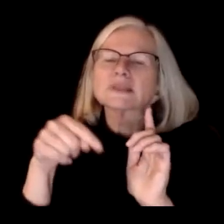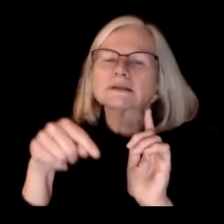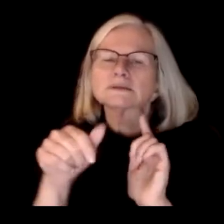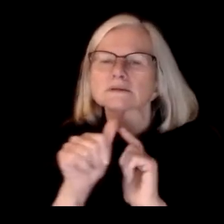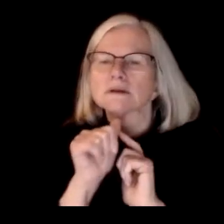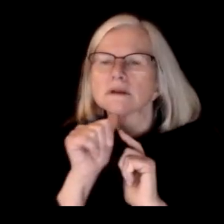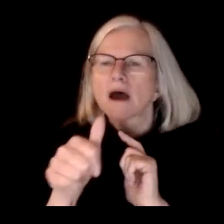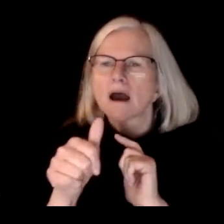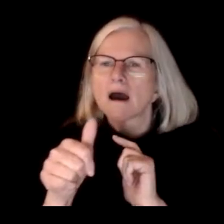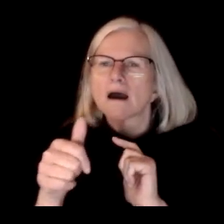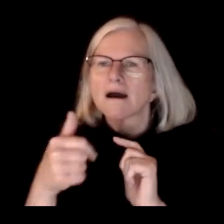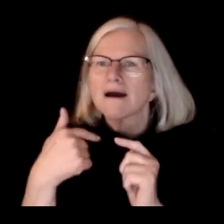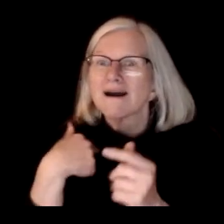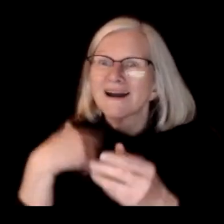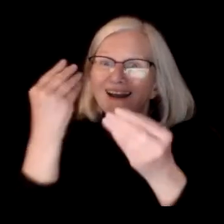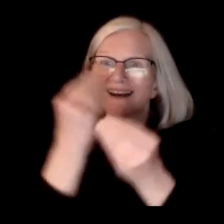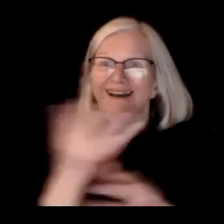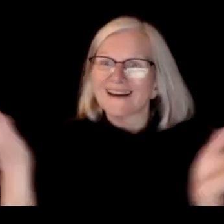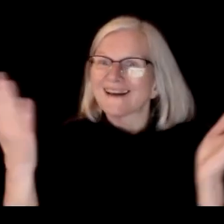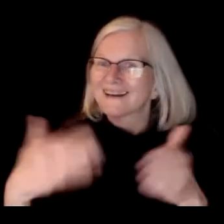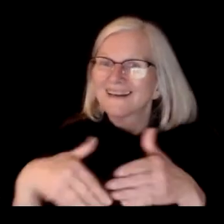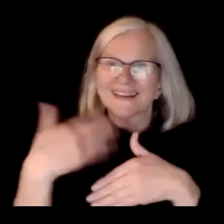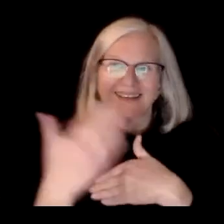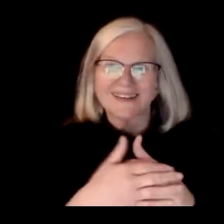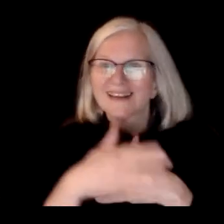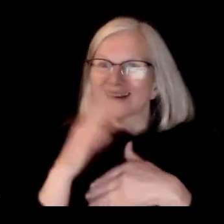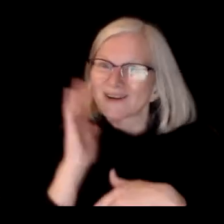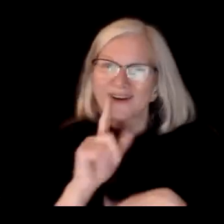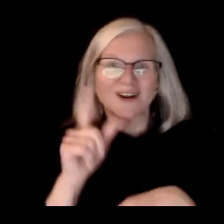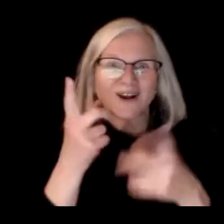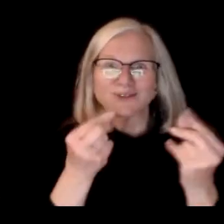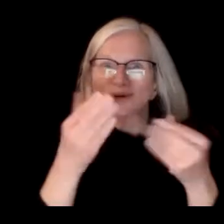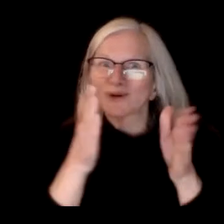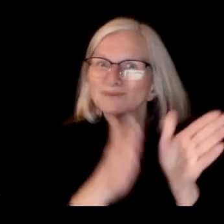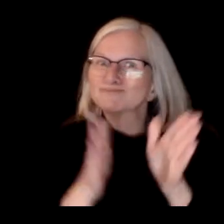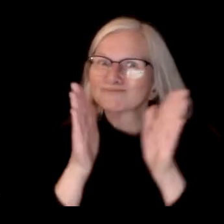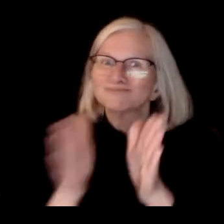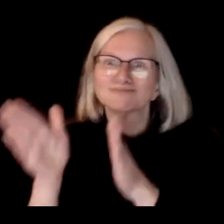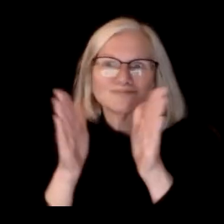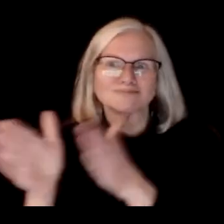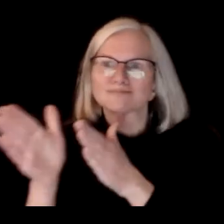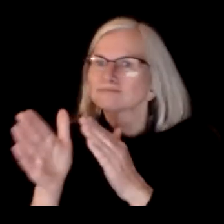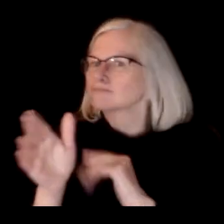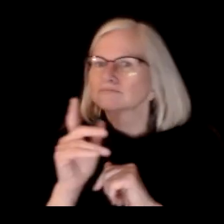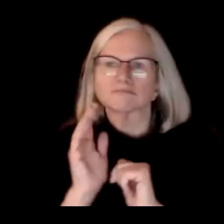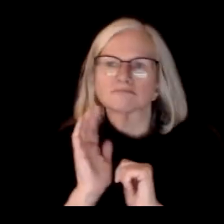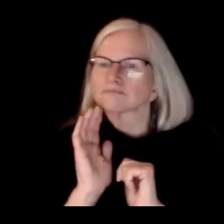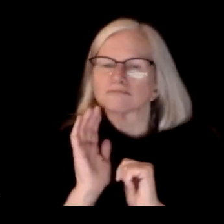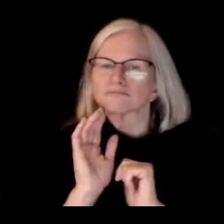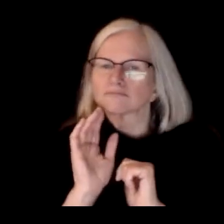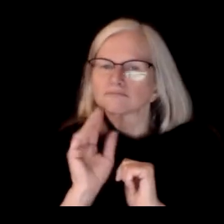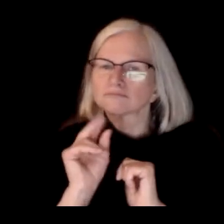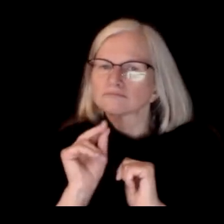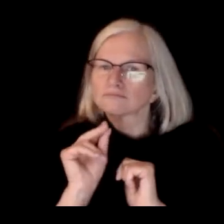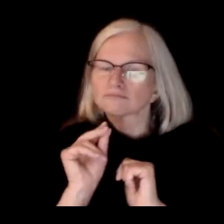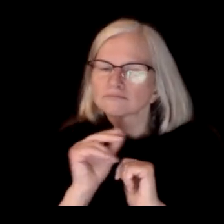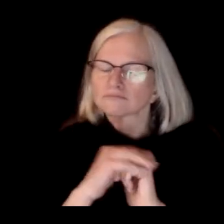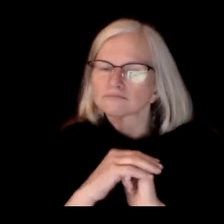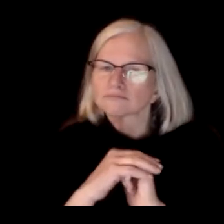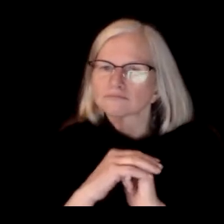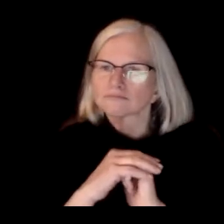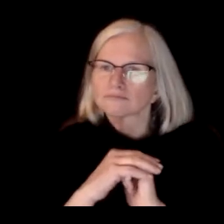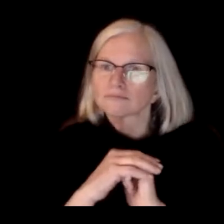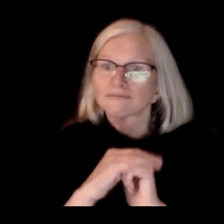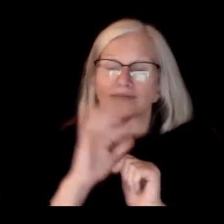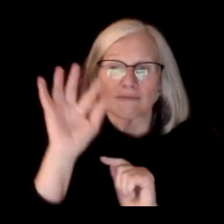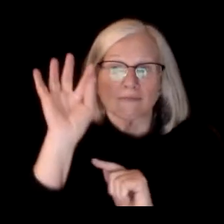next steps in the expansion for which, as we've said, we've been planning for some time. But the federal announcement that directs